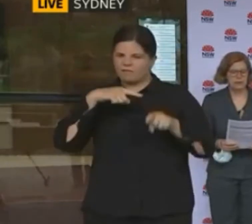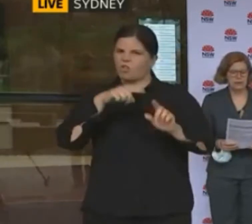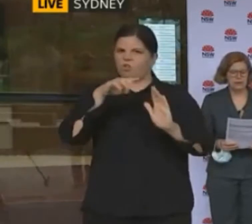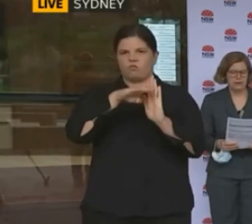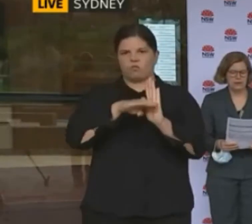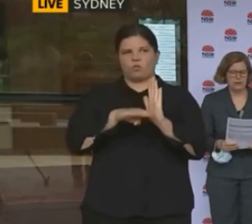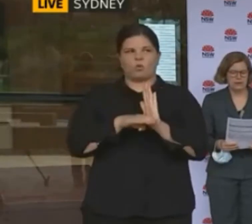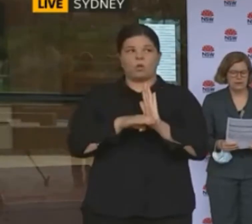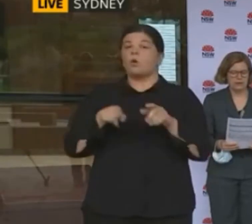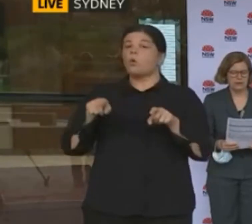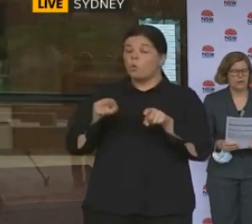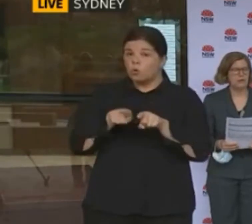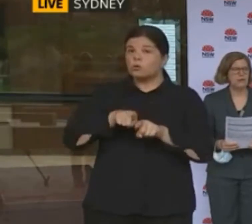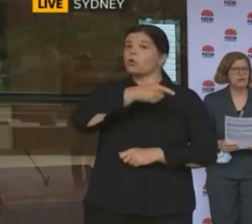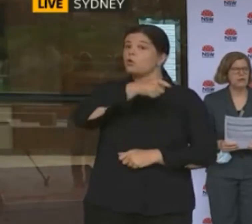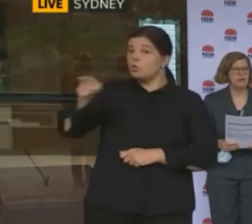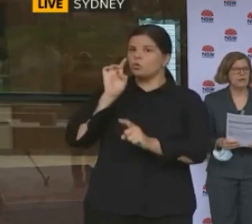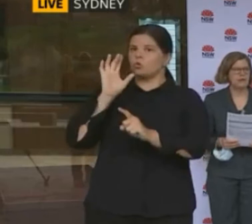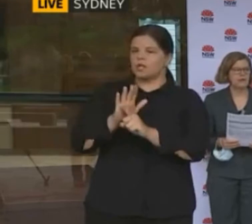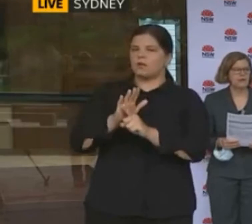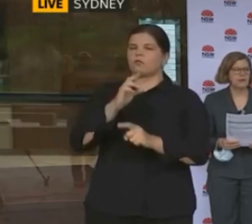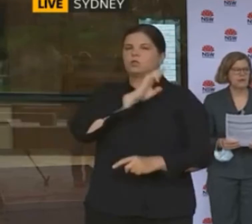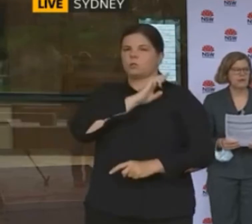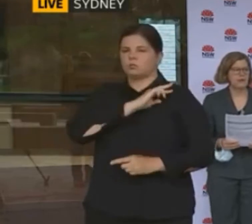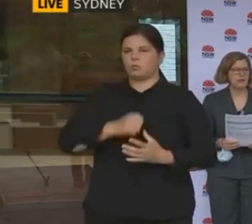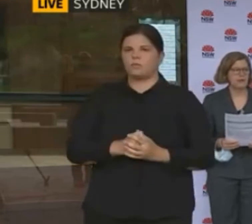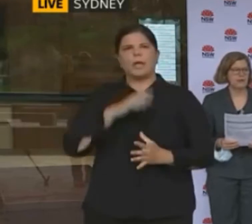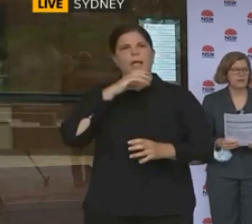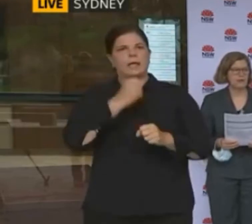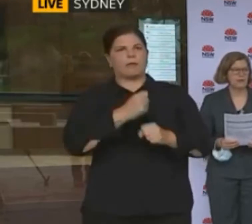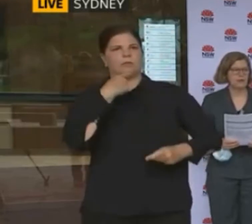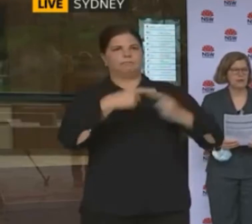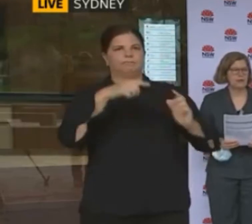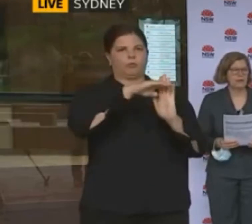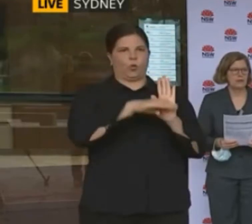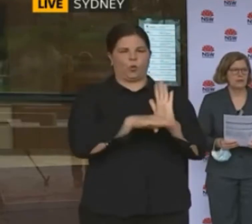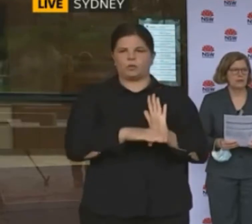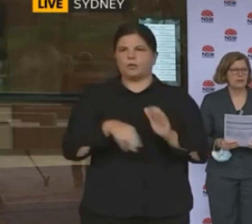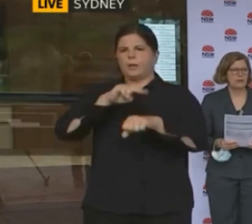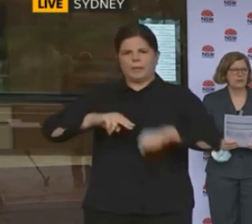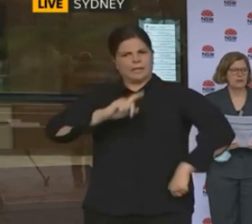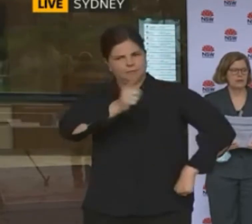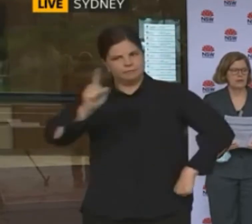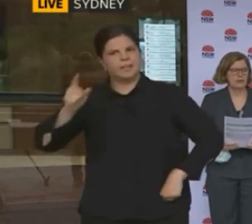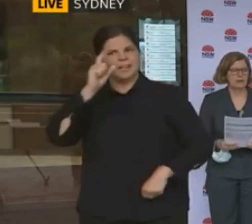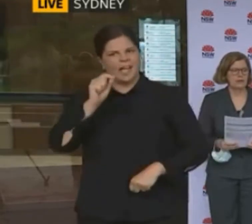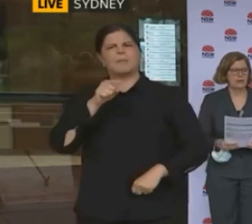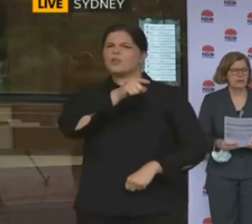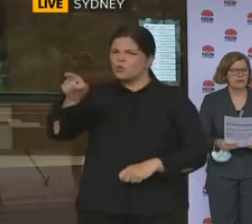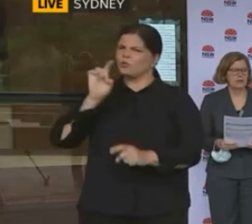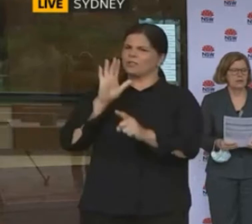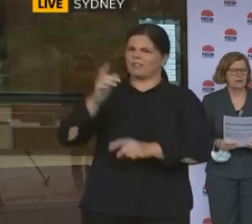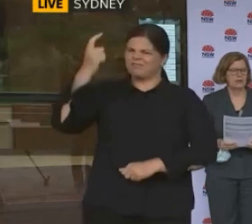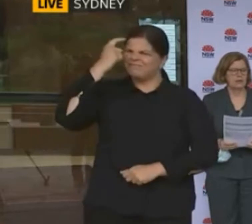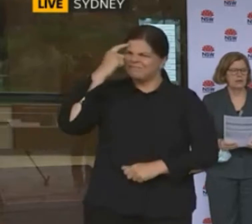personal responsibility. Yes, government can put in the rules. Yes, police can enforce them. But it also comes down to what each of us do. Each